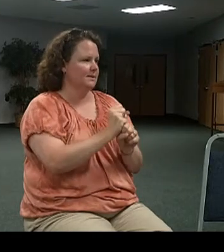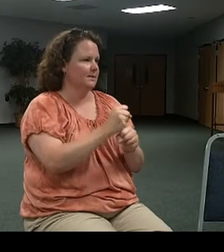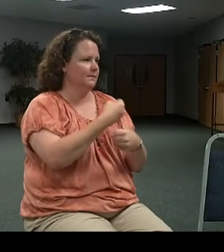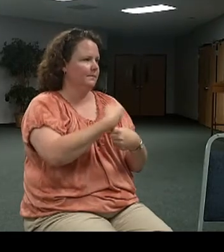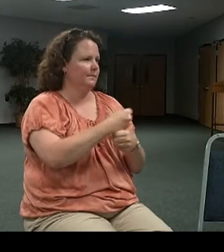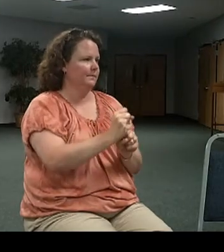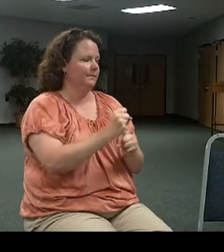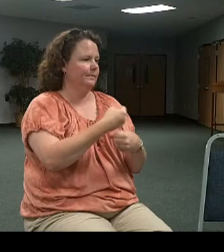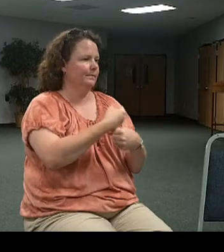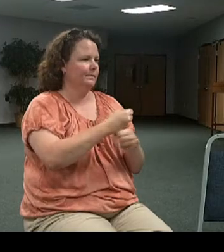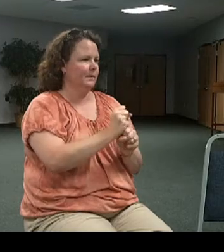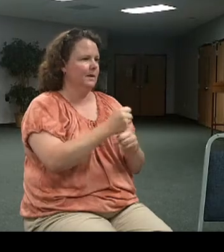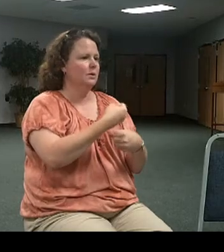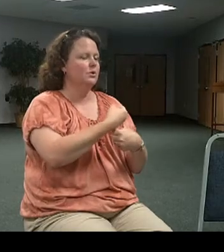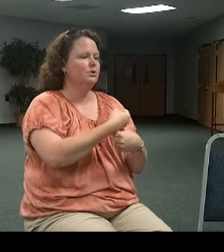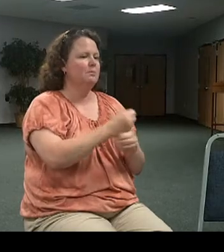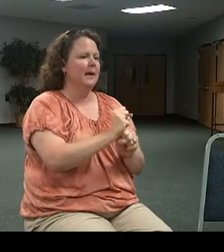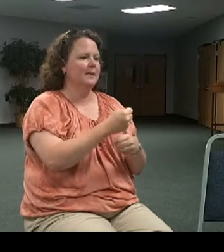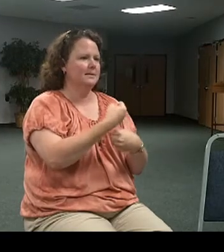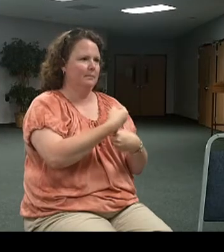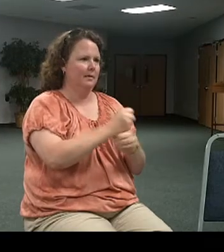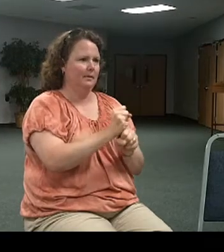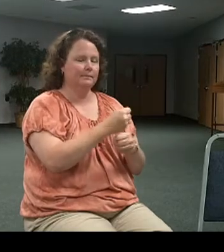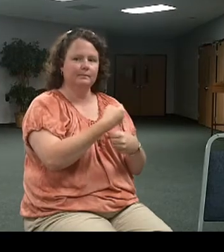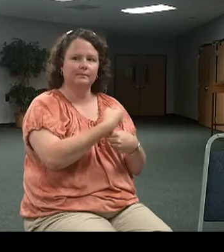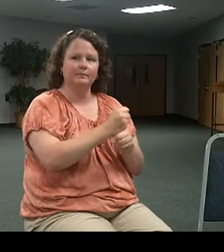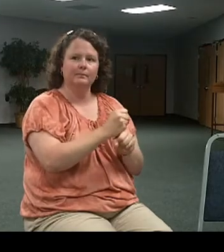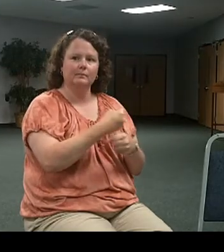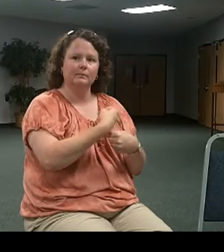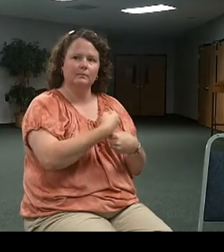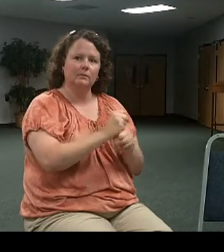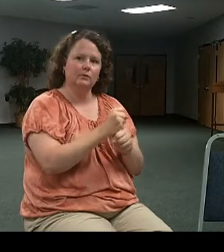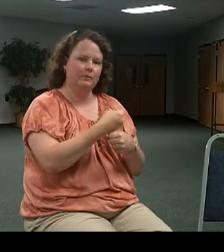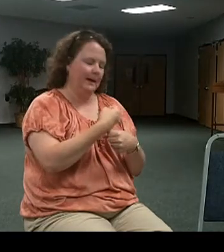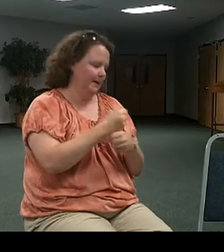twist. To make something. To make.